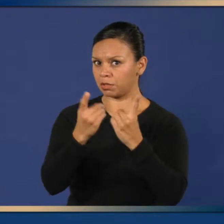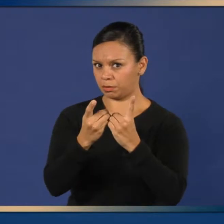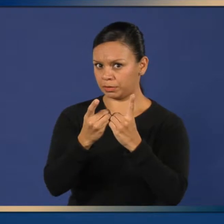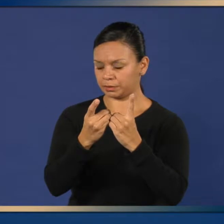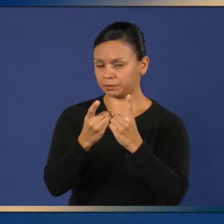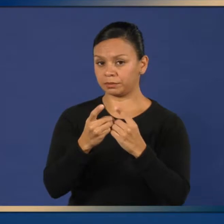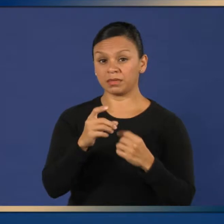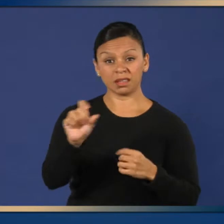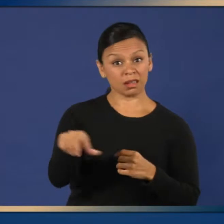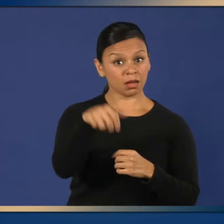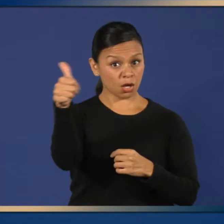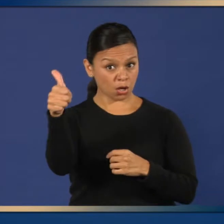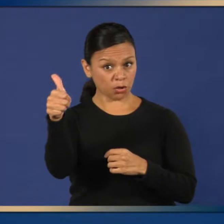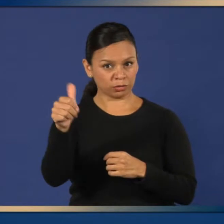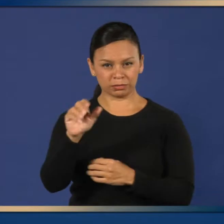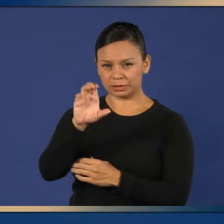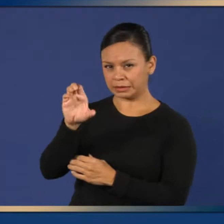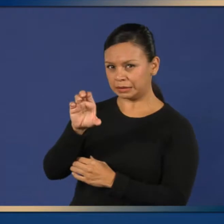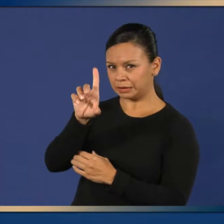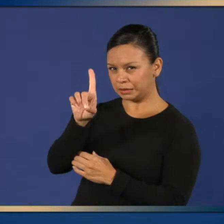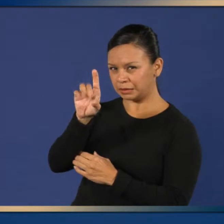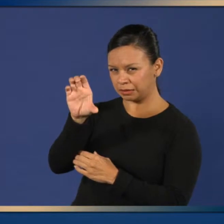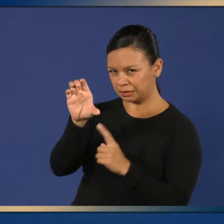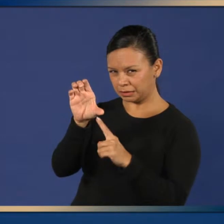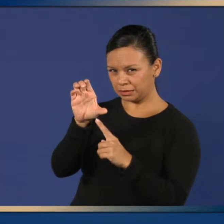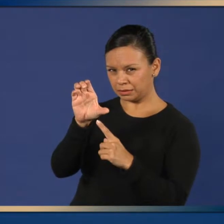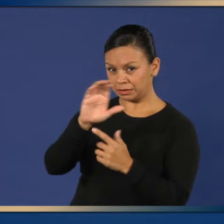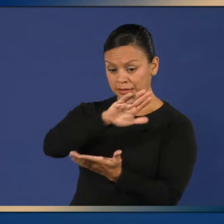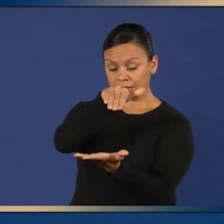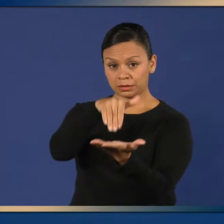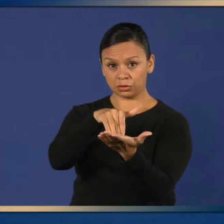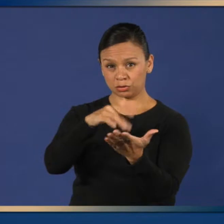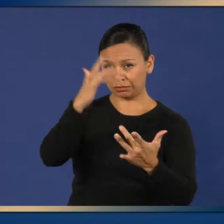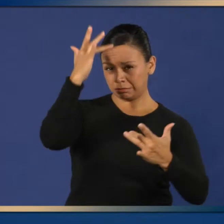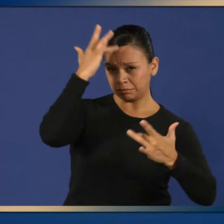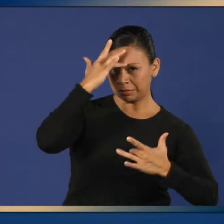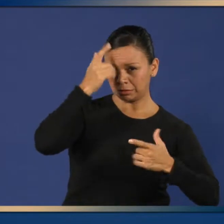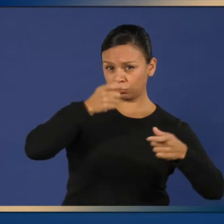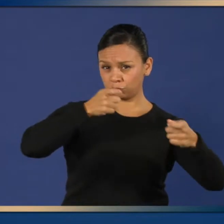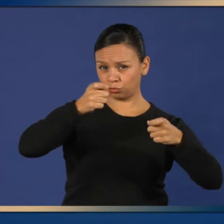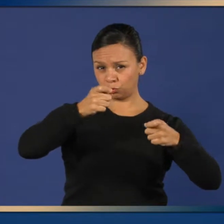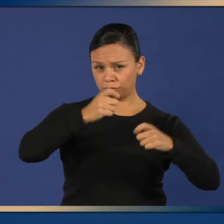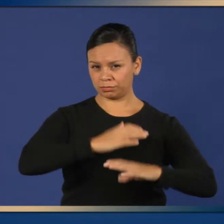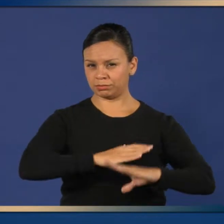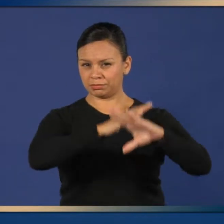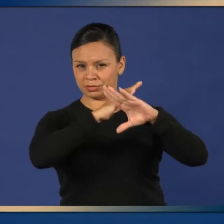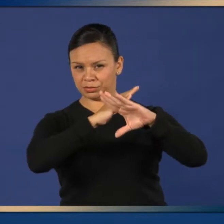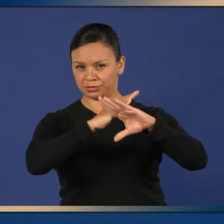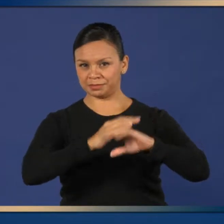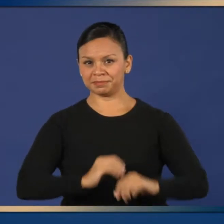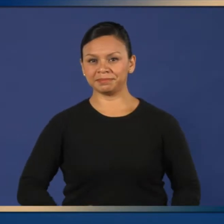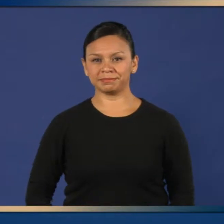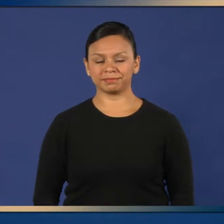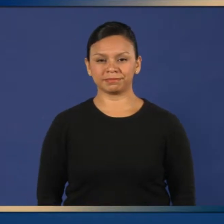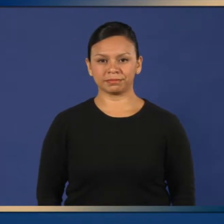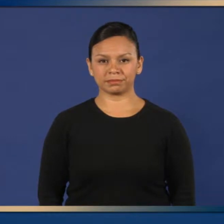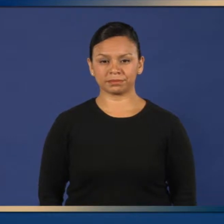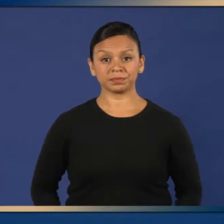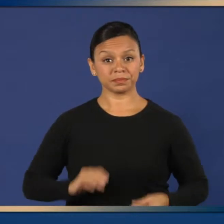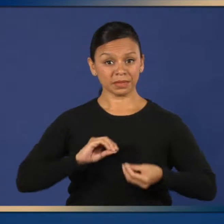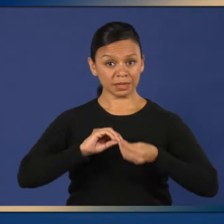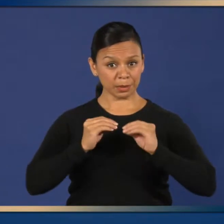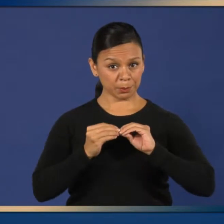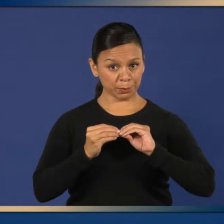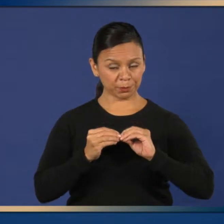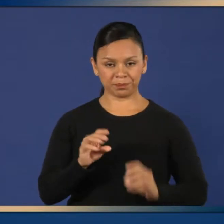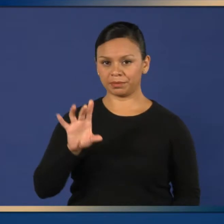Contact the Centers for Disease Control and Prevention, CDC. Call